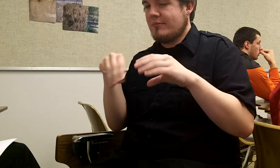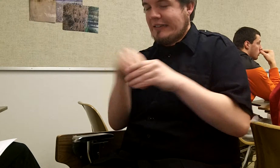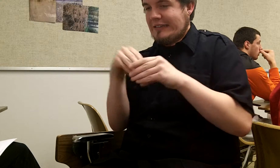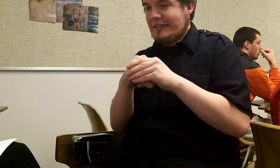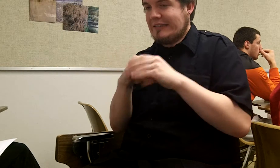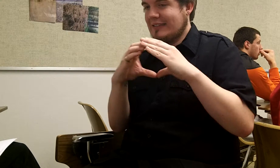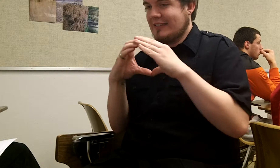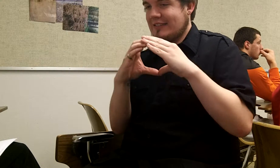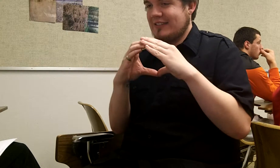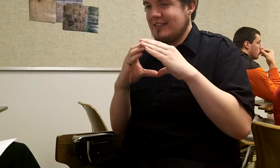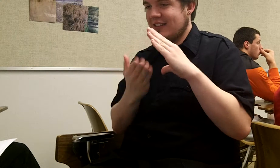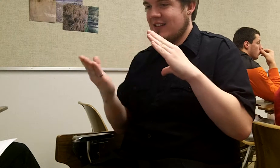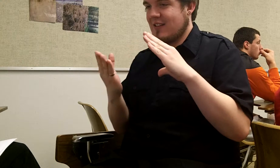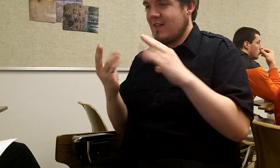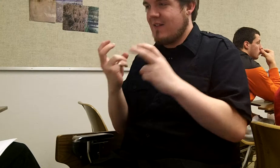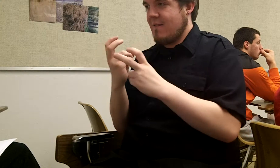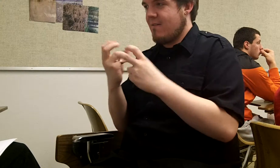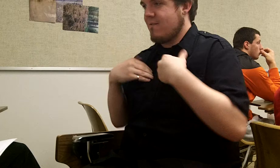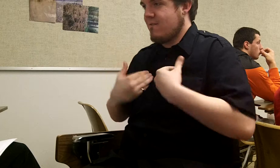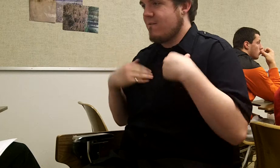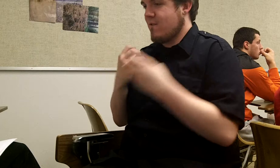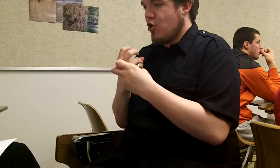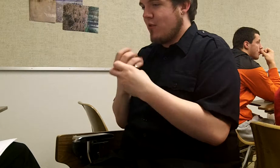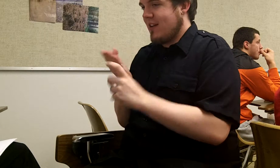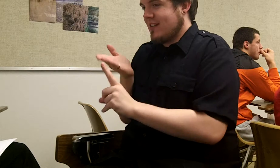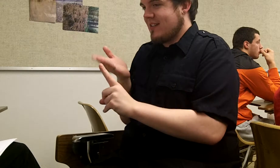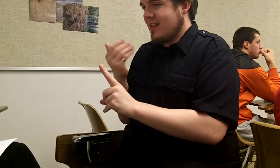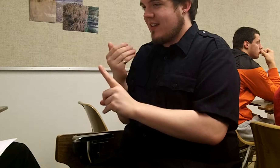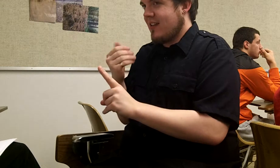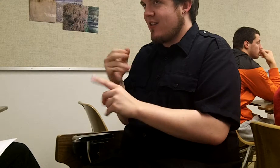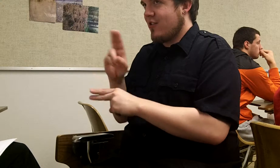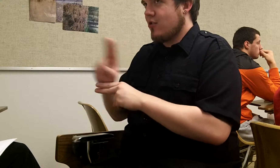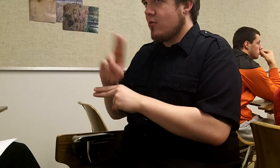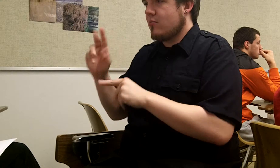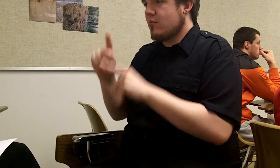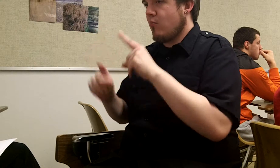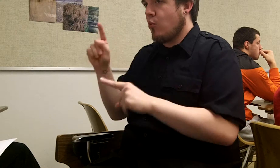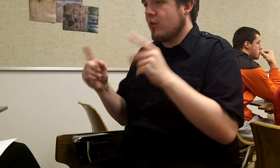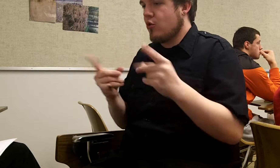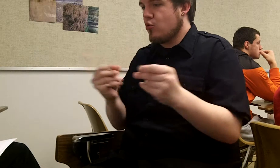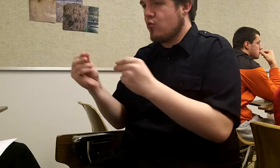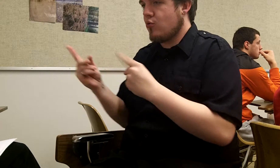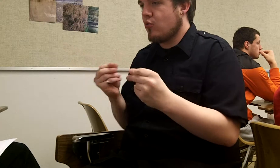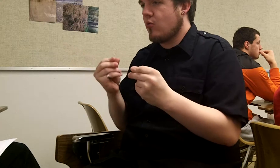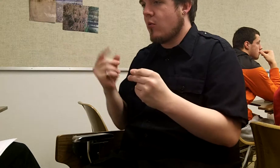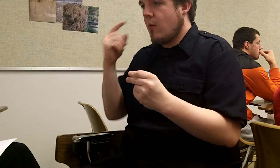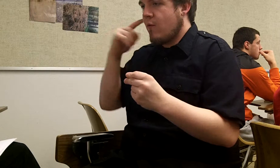Vertebrates especially tend to multitask their proteins for different uses, depending on who their